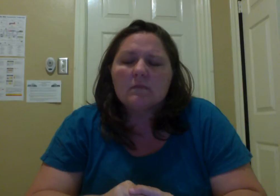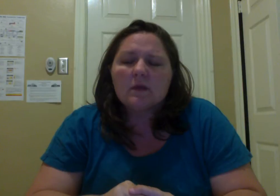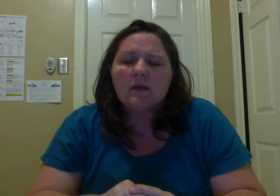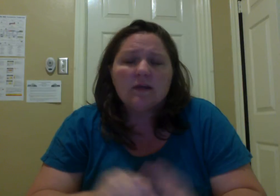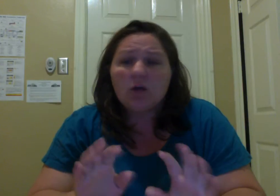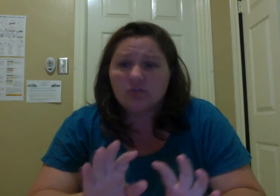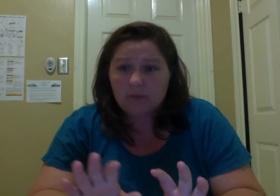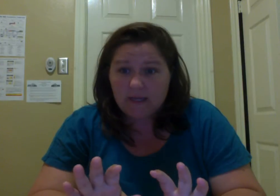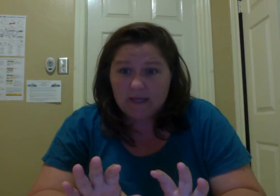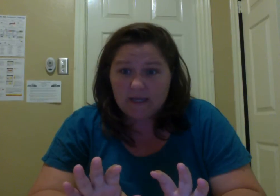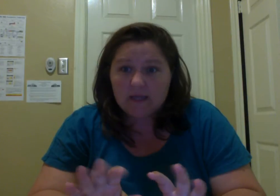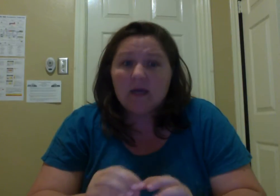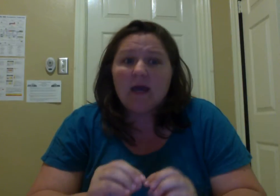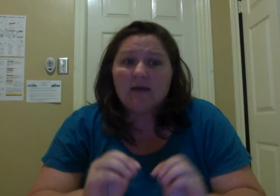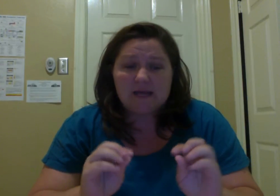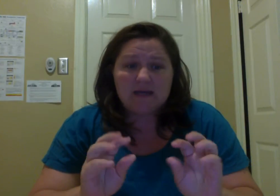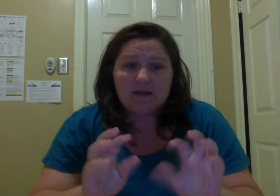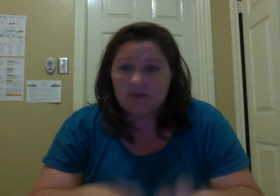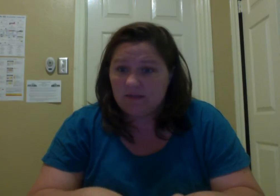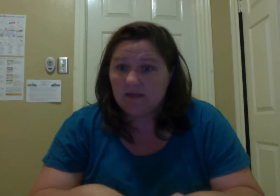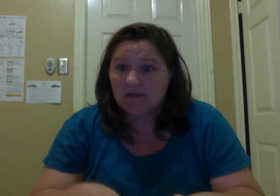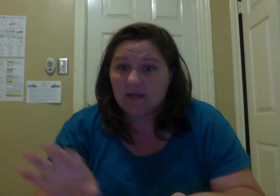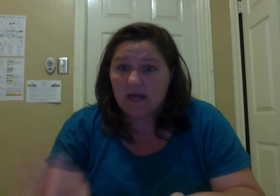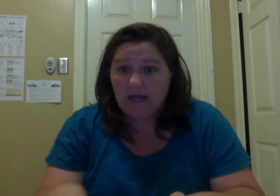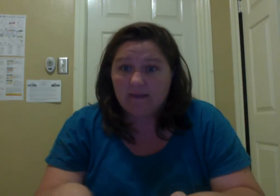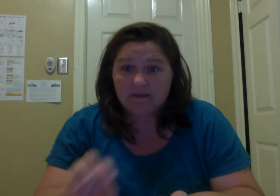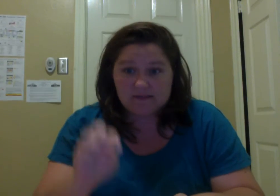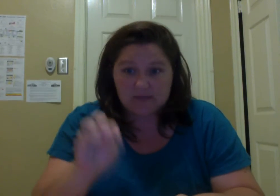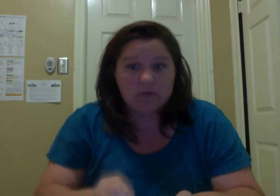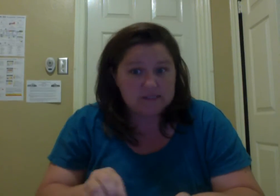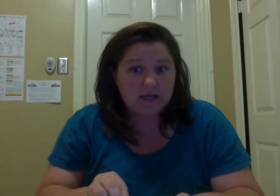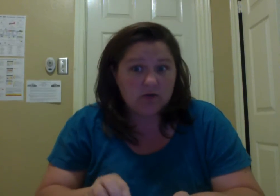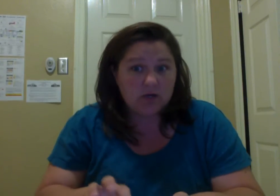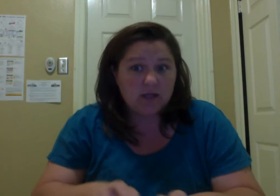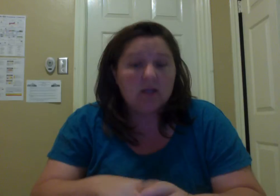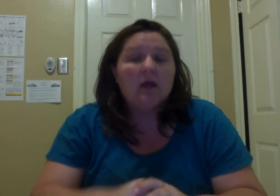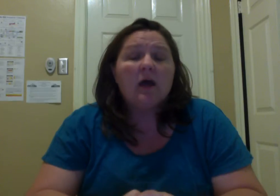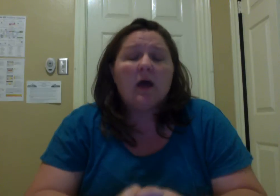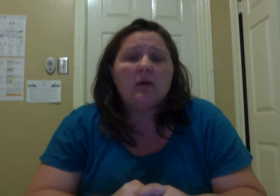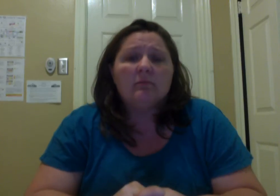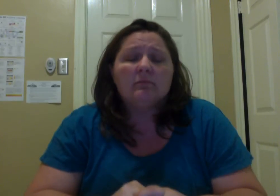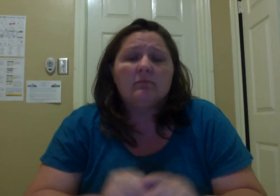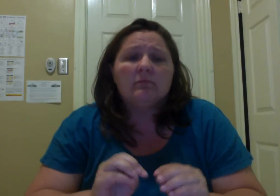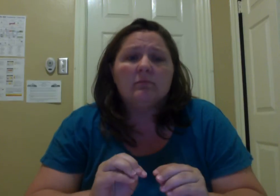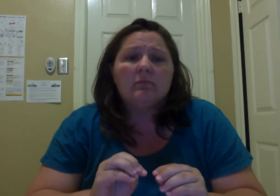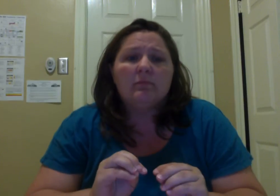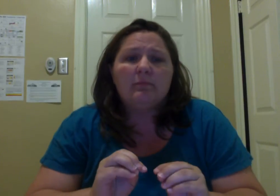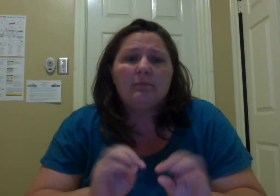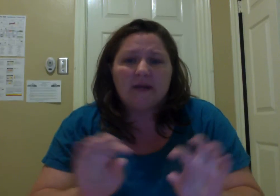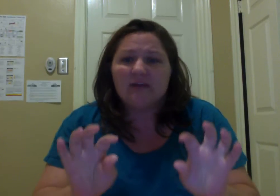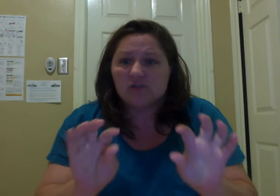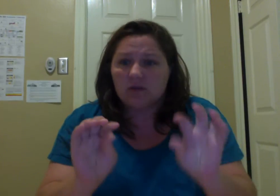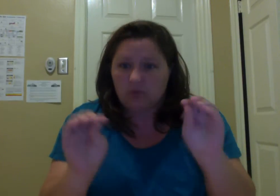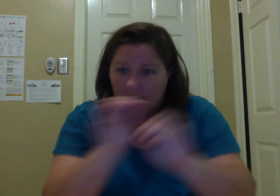didn't alter the play. I signed everything that I had that said was signed on it. But the grammar is